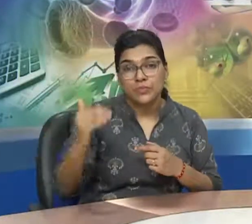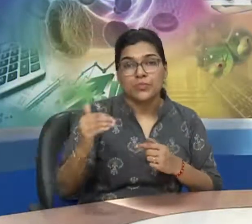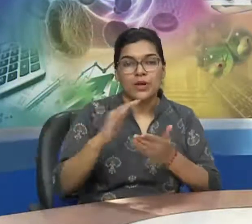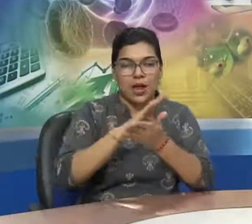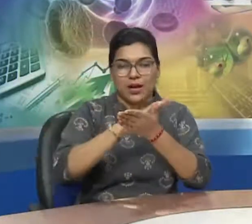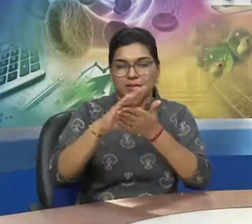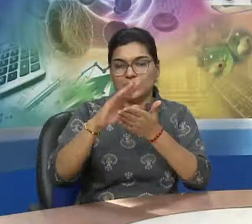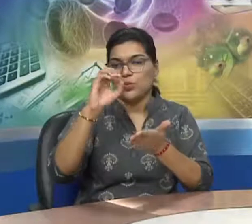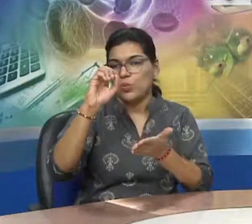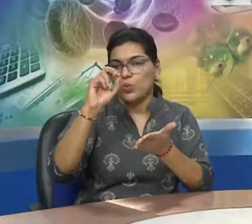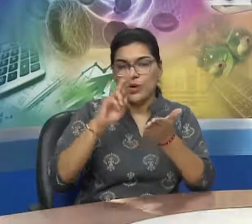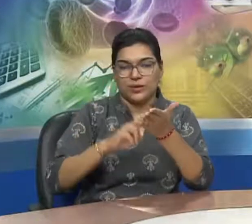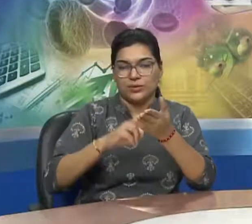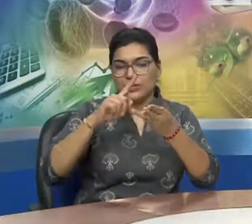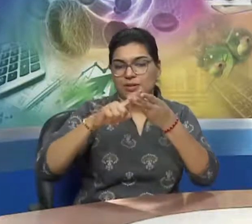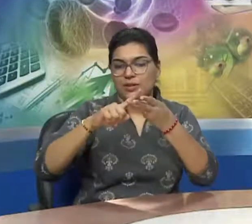Impolite means something which is not polite.